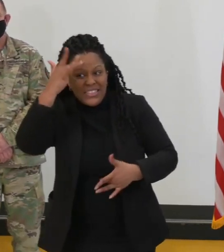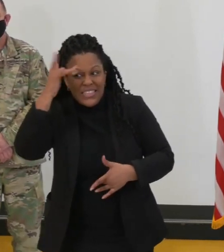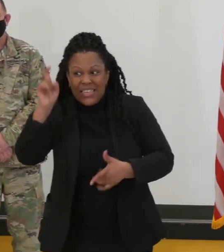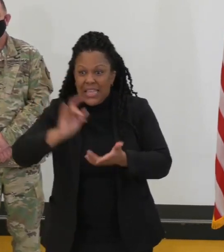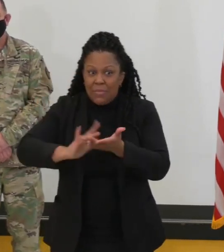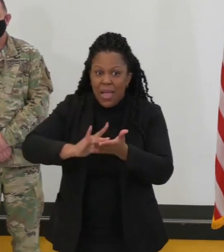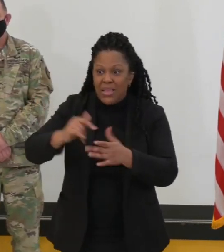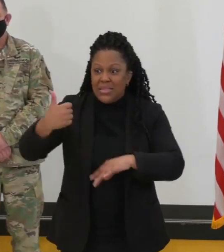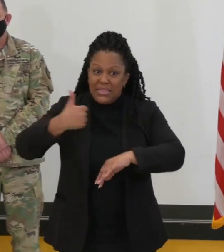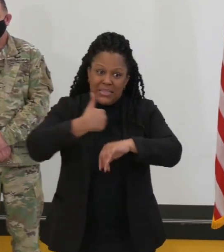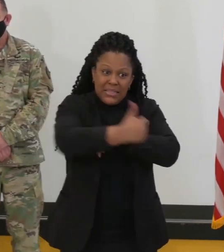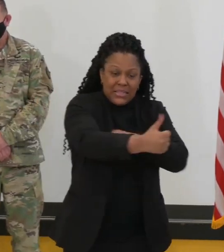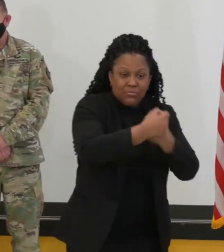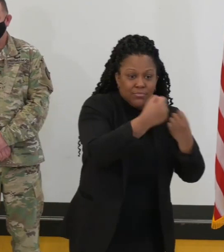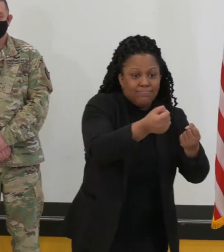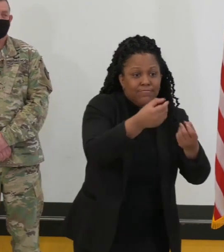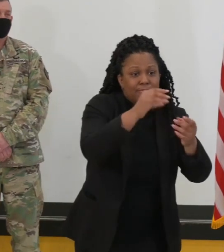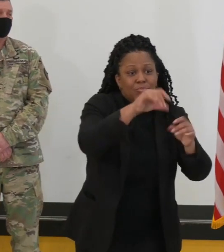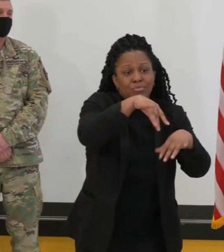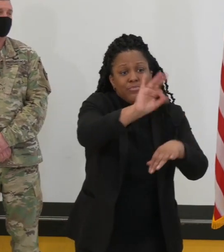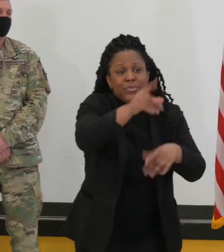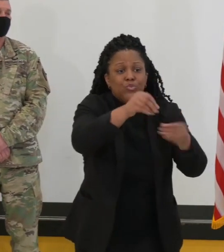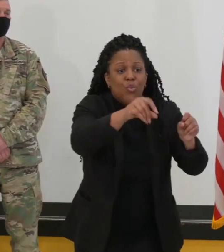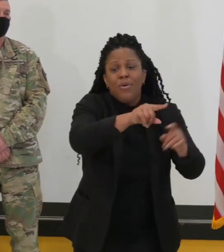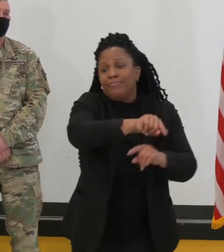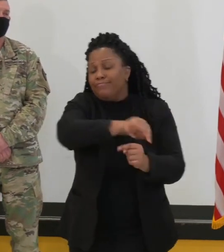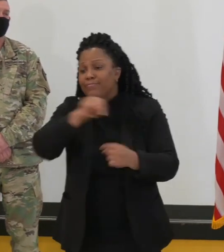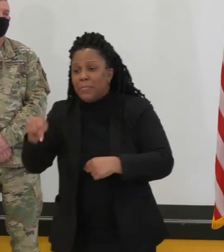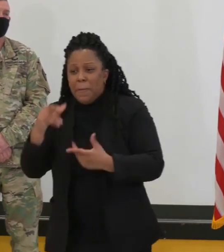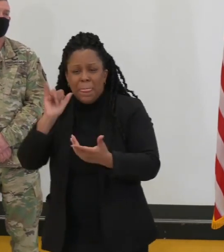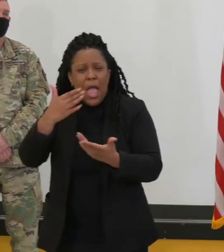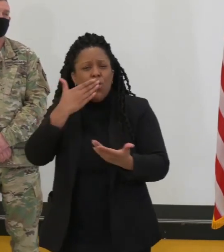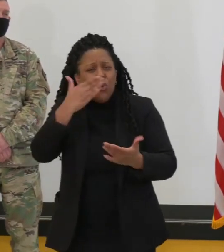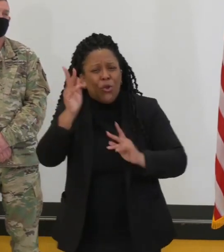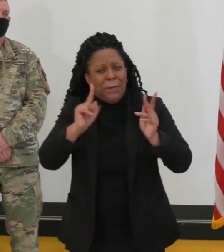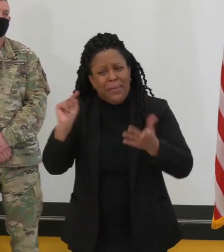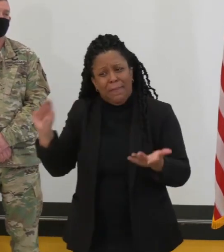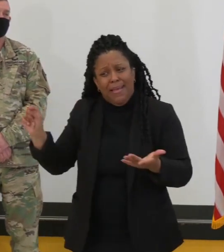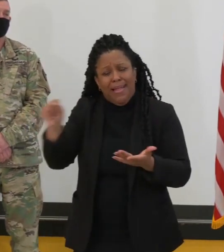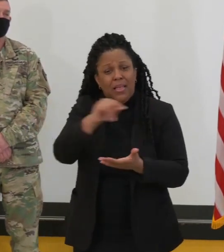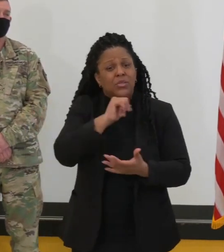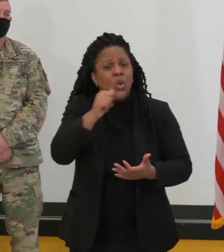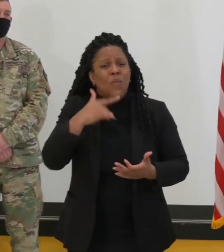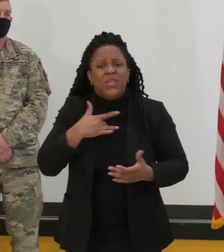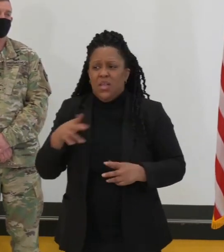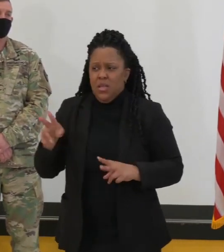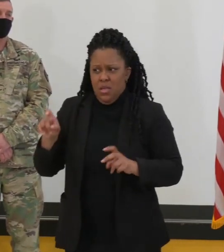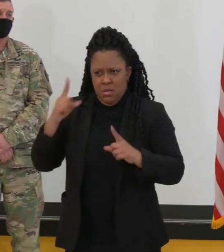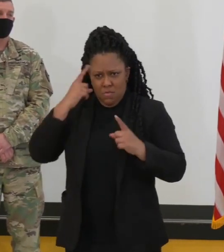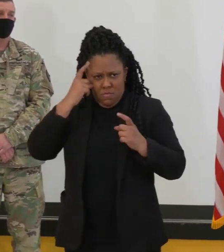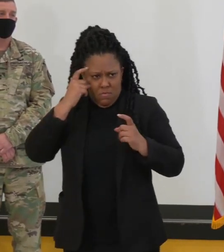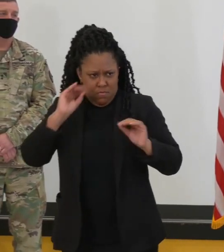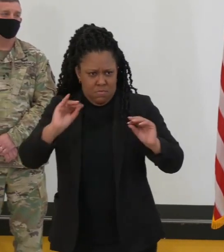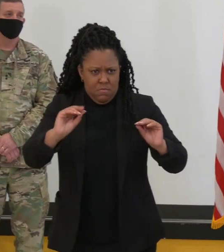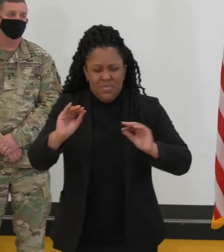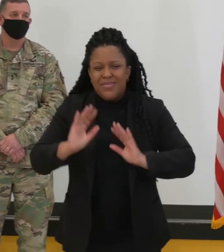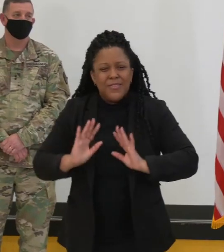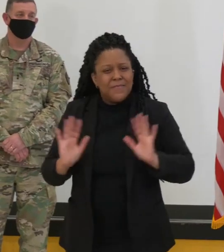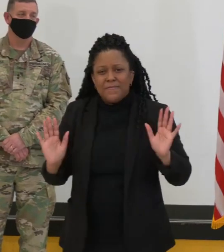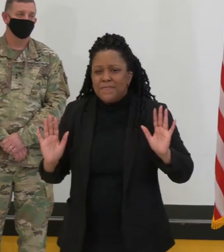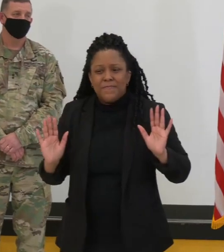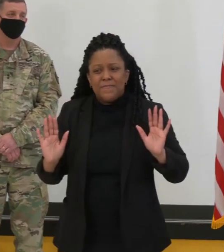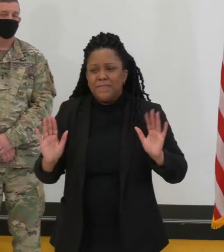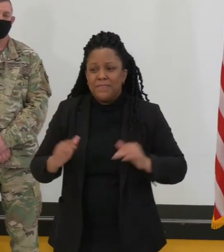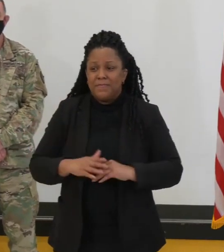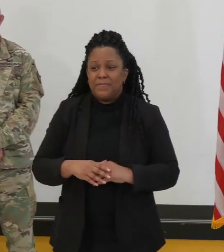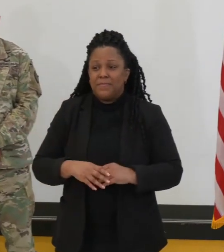recognize that the media will be out covering, and that we want to make sure that the media is handled respectfully and treated with respect and dignity,